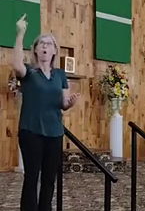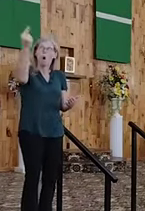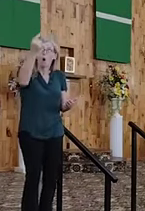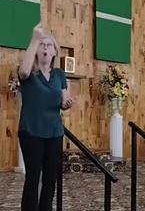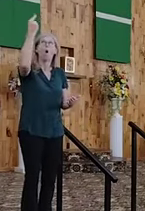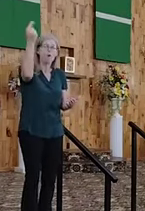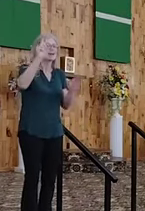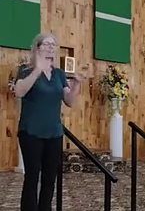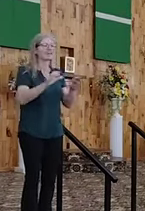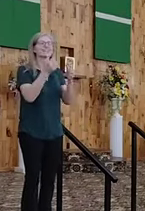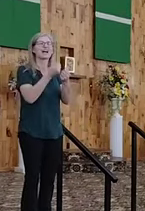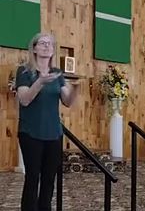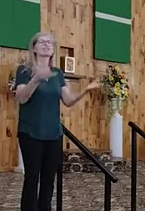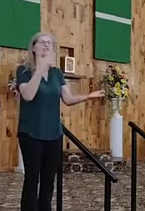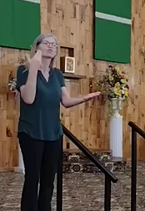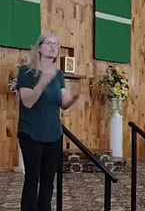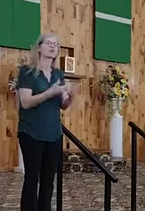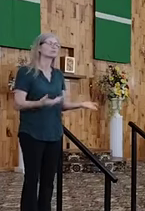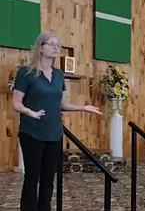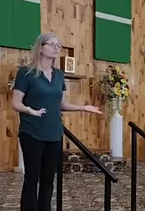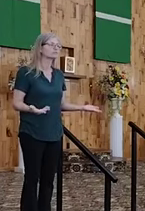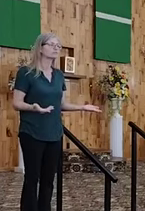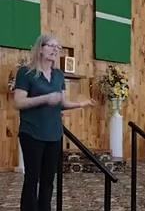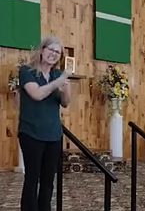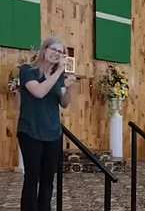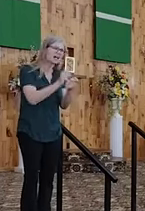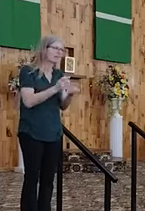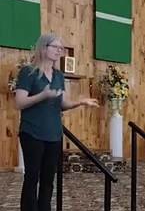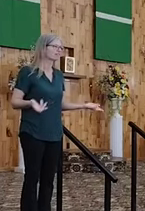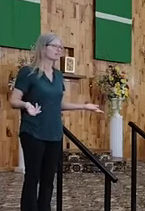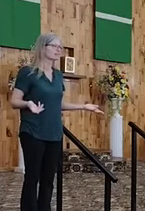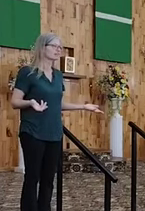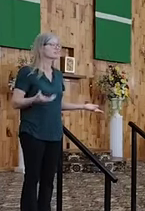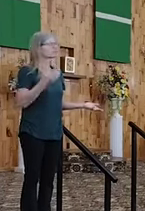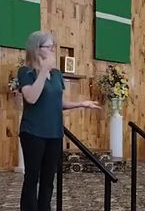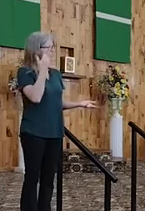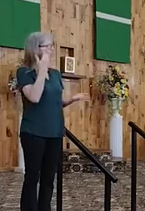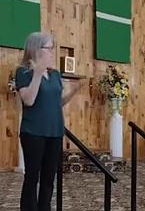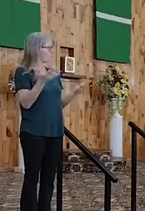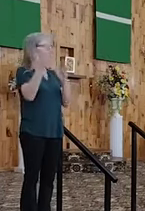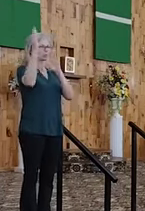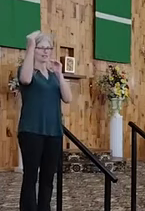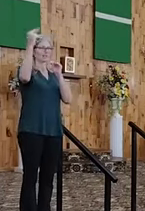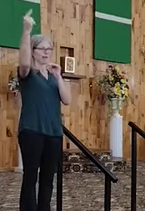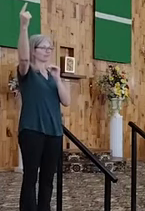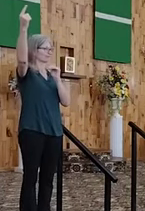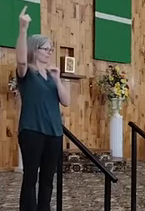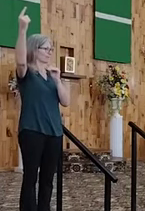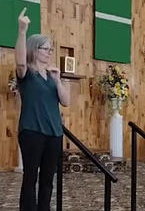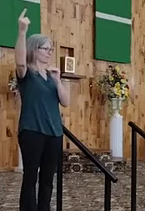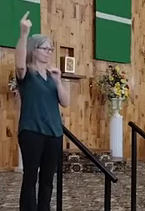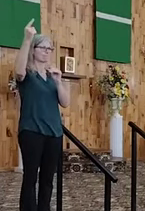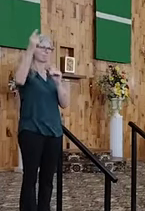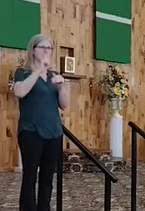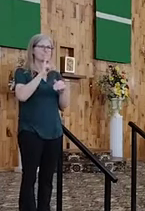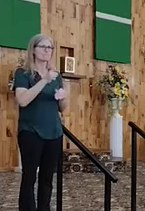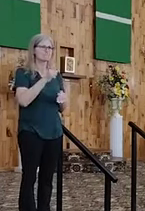everything. He does exactly. So we always know what to expect. Amen? Amen. Absolutely. Amen?